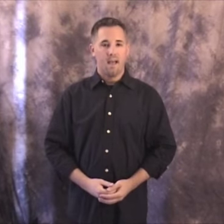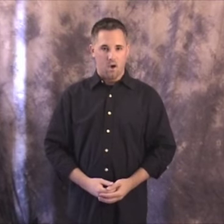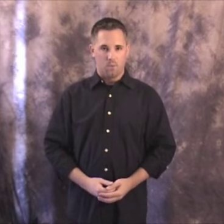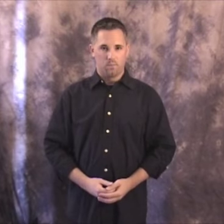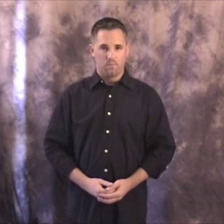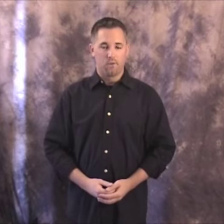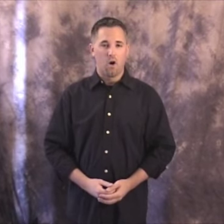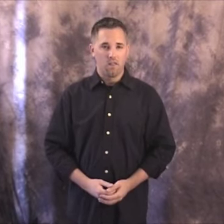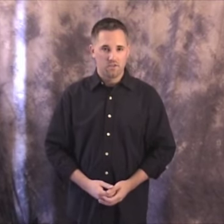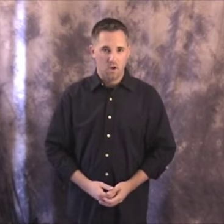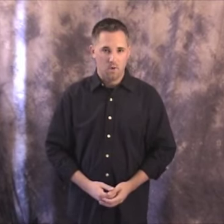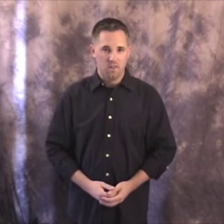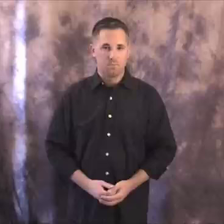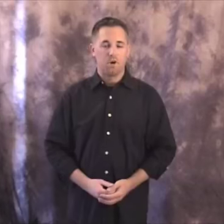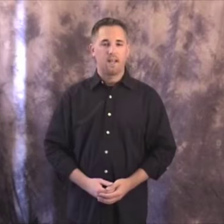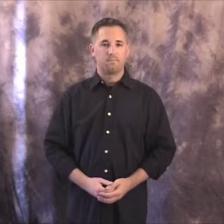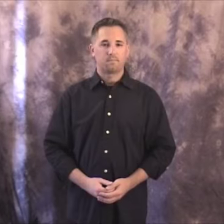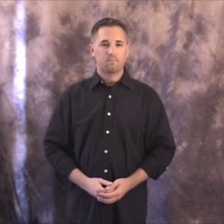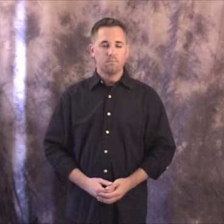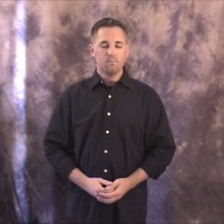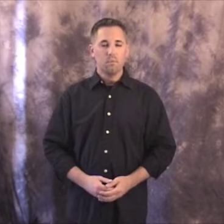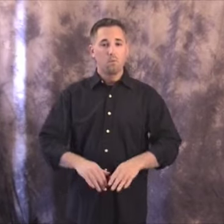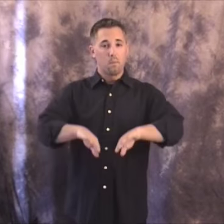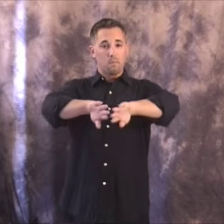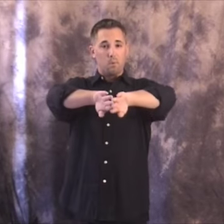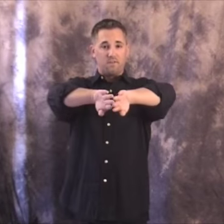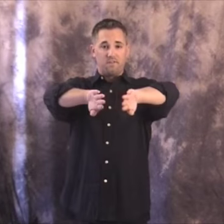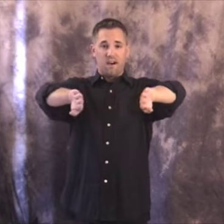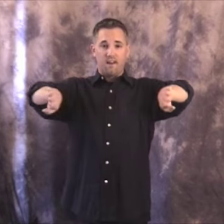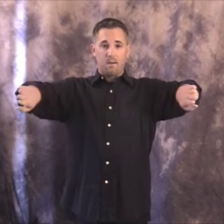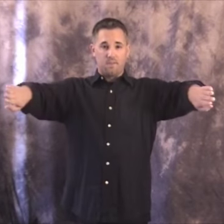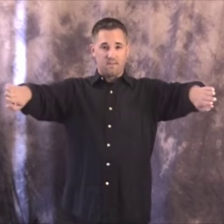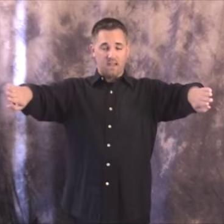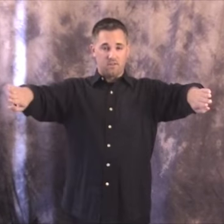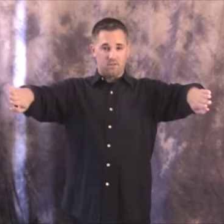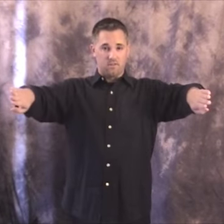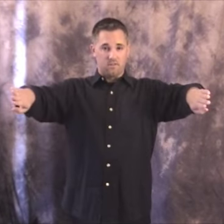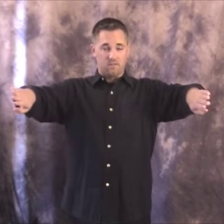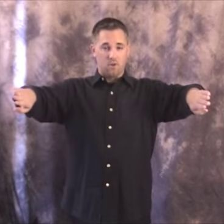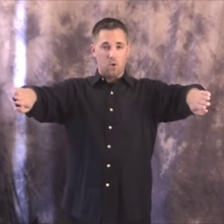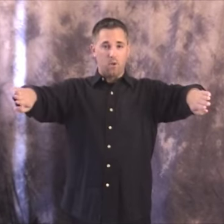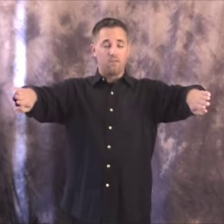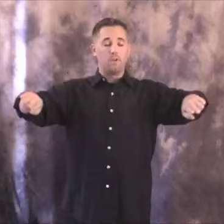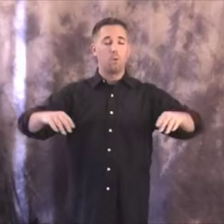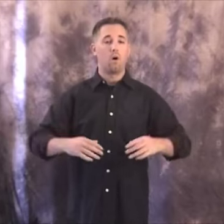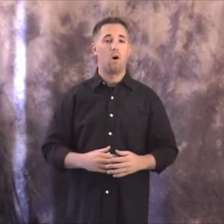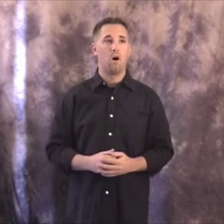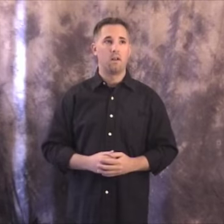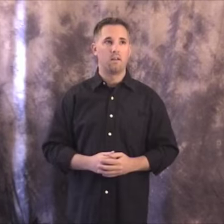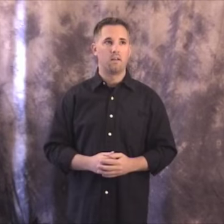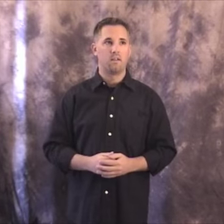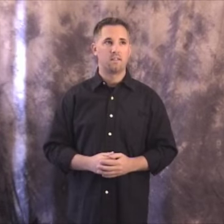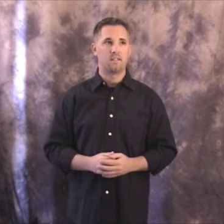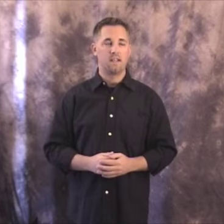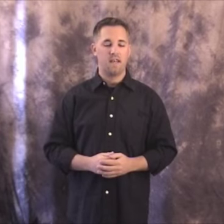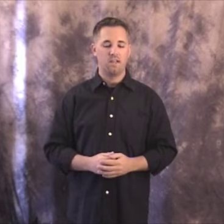Now, for all is calm, all is bright, remember we've divided up the sections. So if you are on